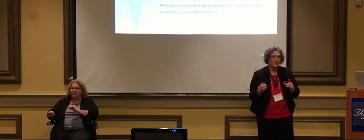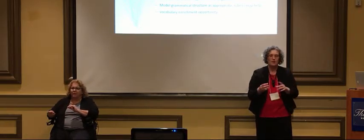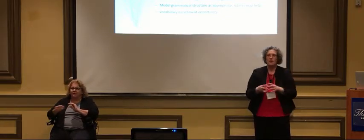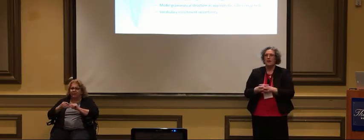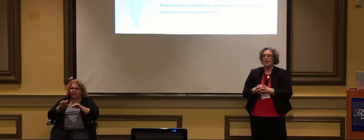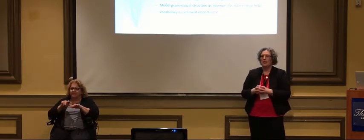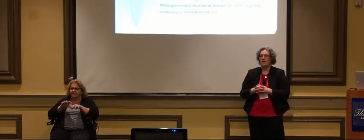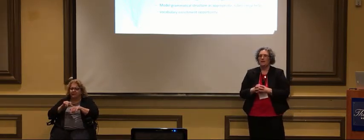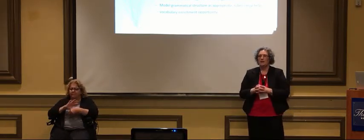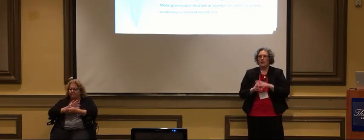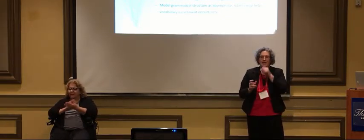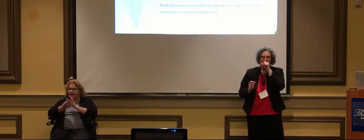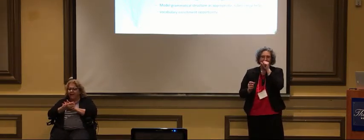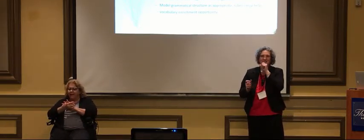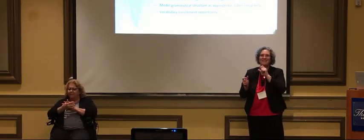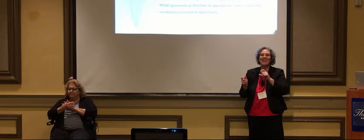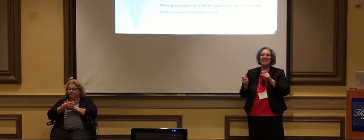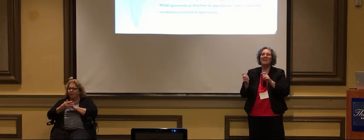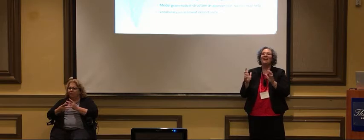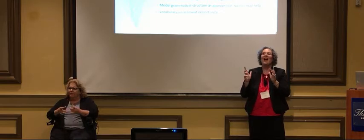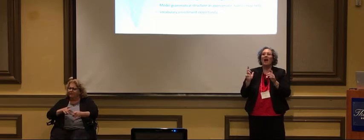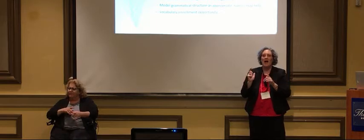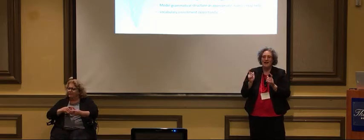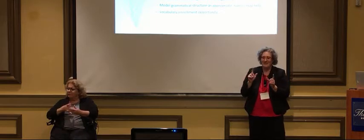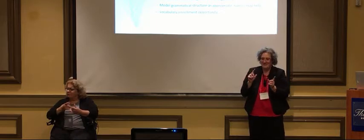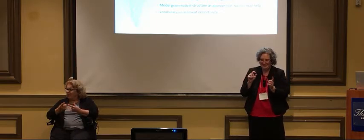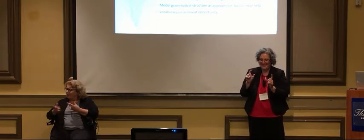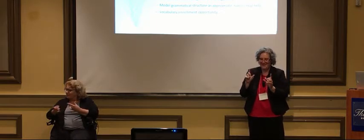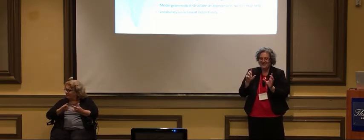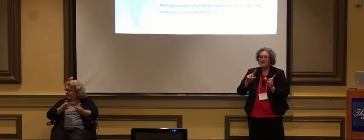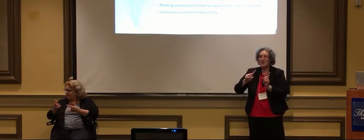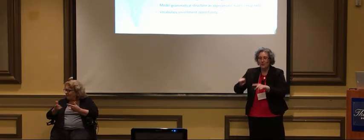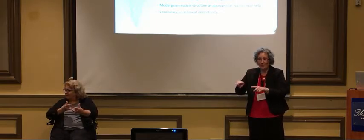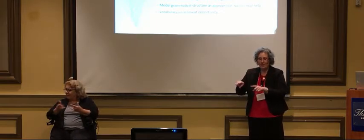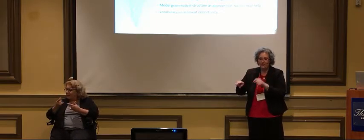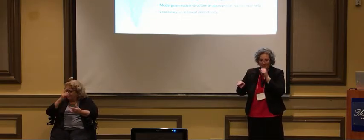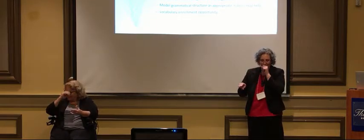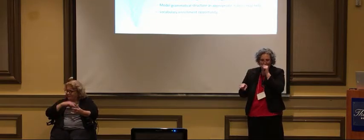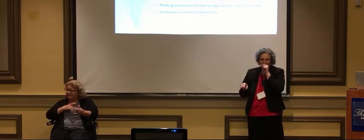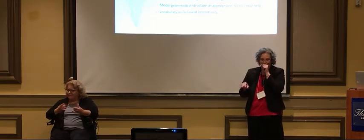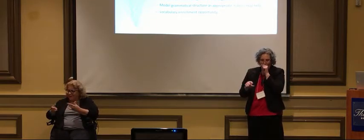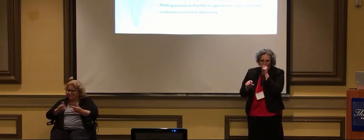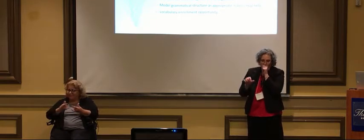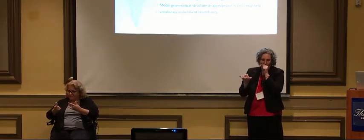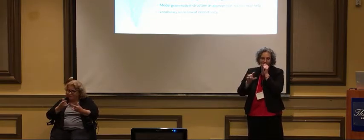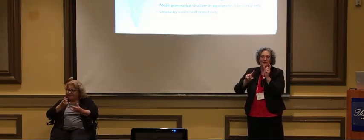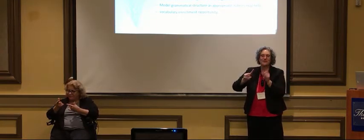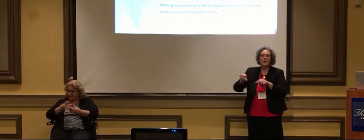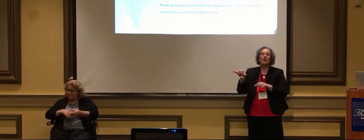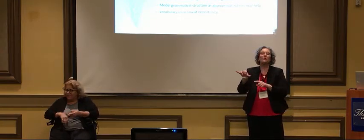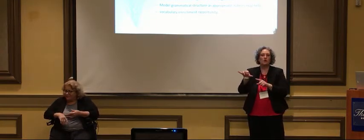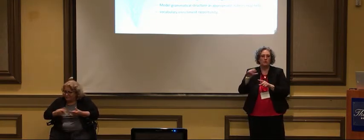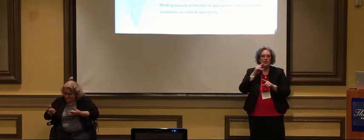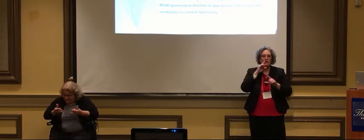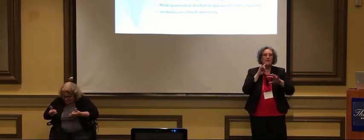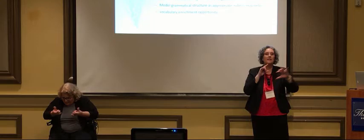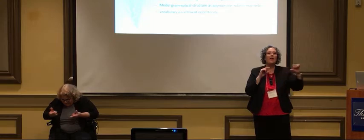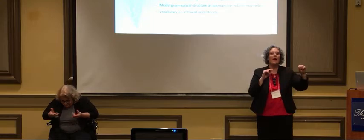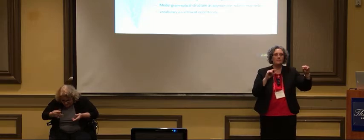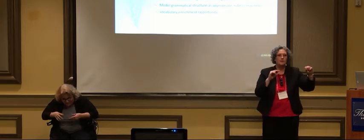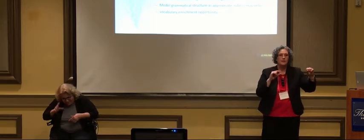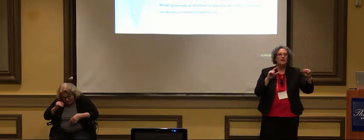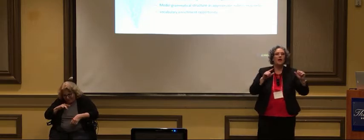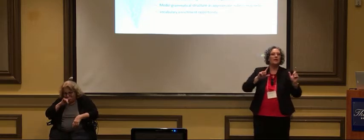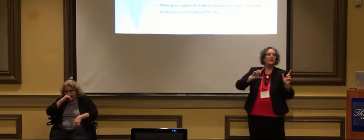Spider-Man. And he said that he was going home. He was going home too. The